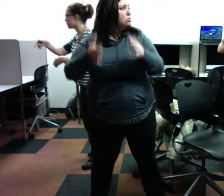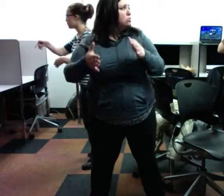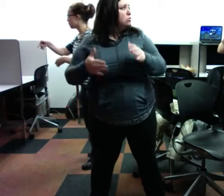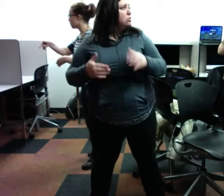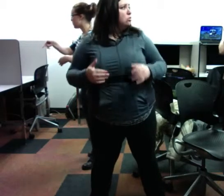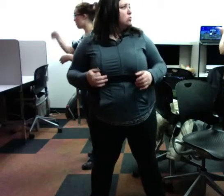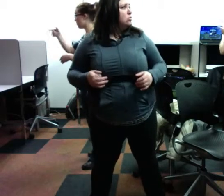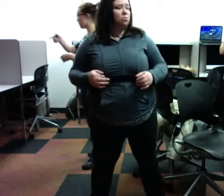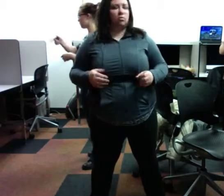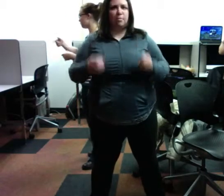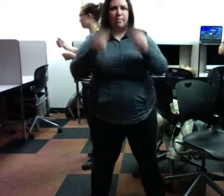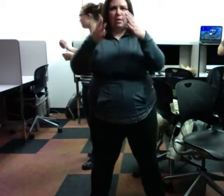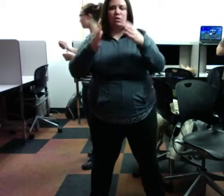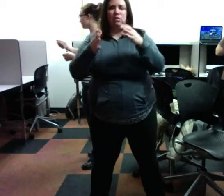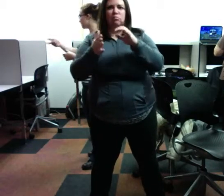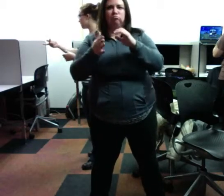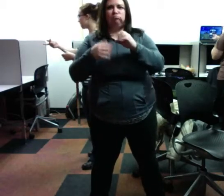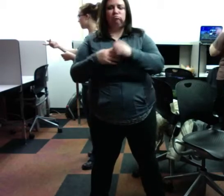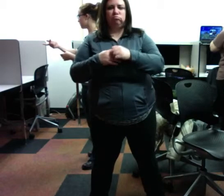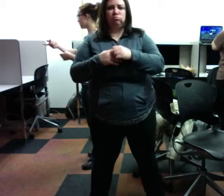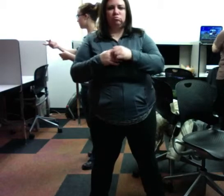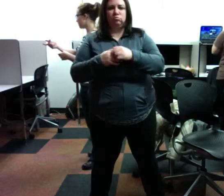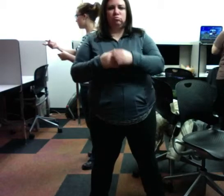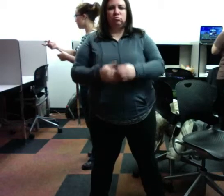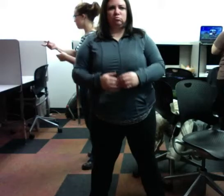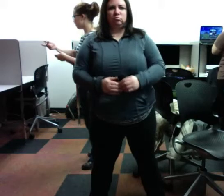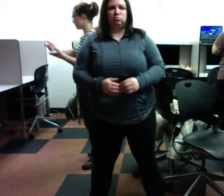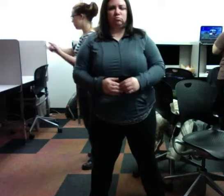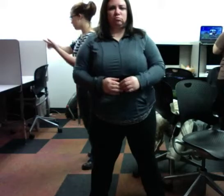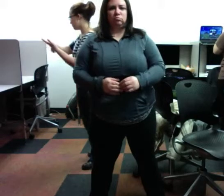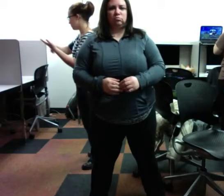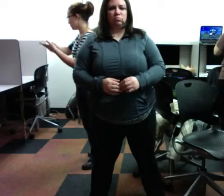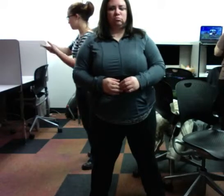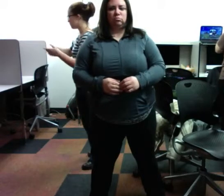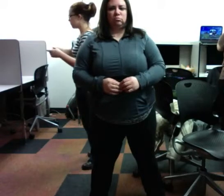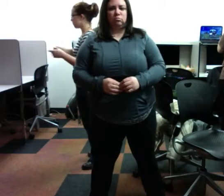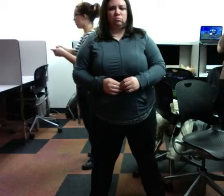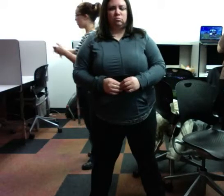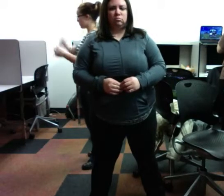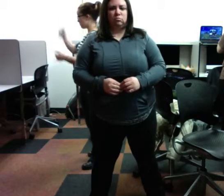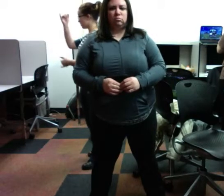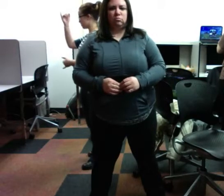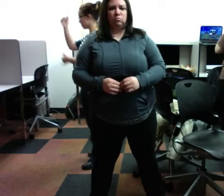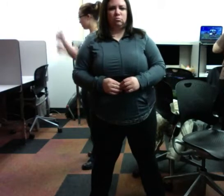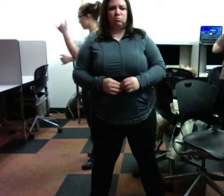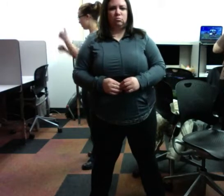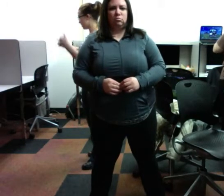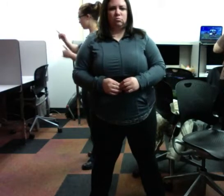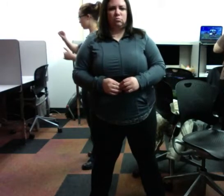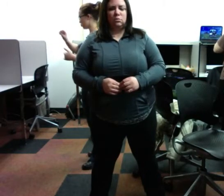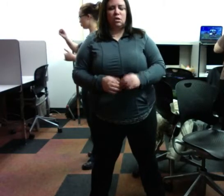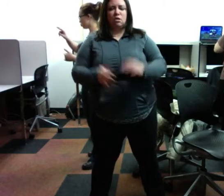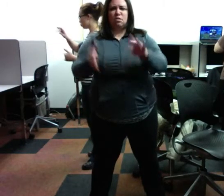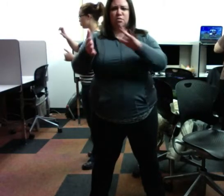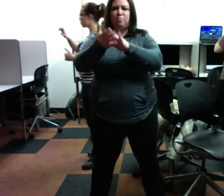Catalog, and then, when it had run its course, they put out a final issue. It was the mid-1970s, and I was